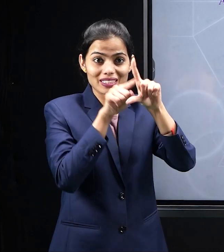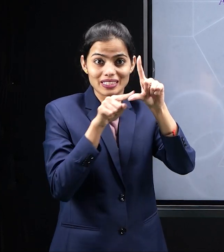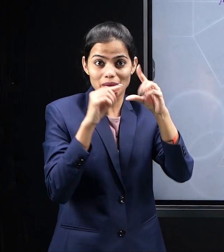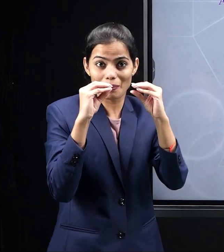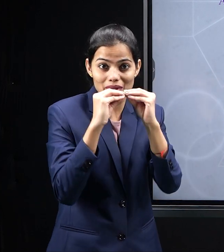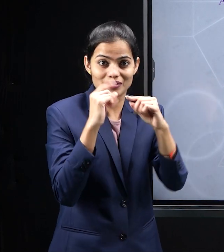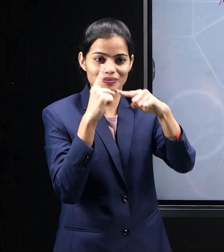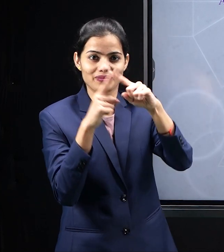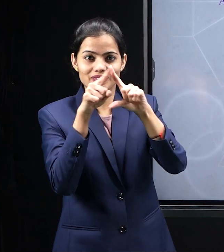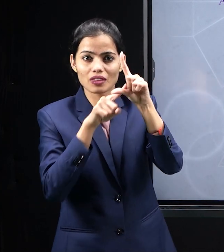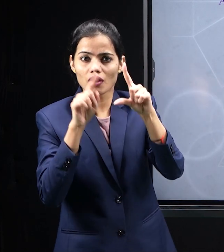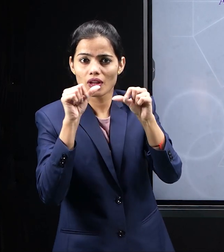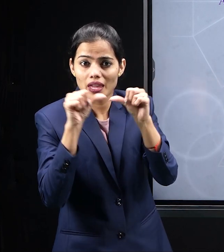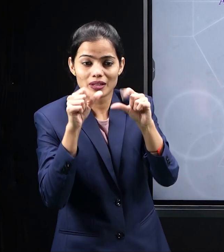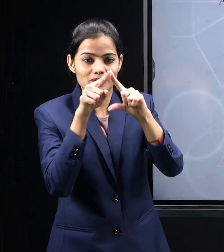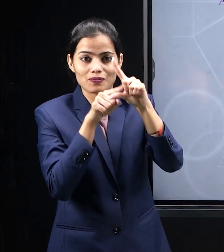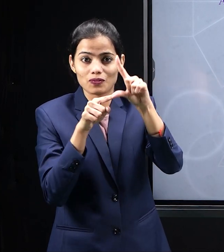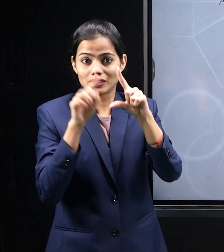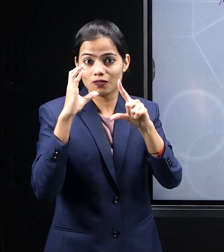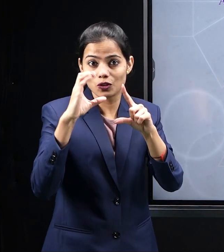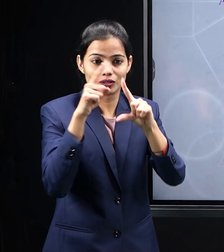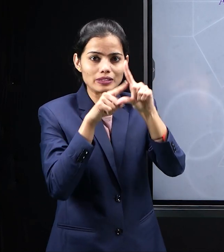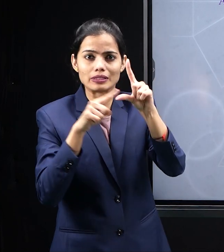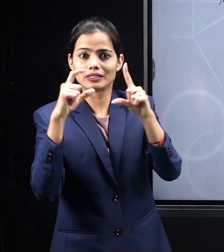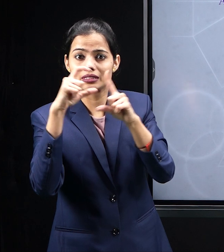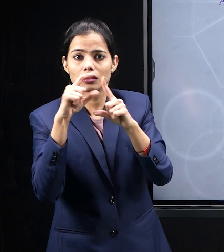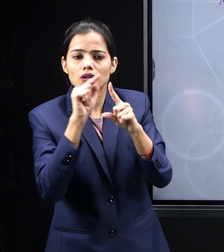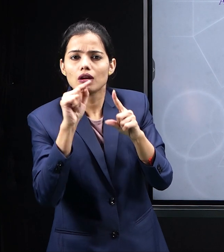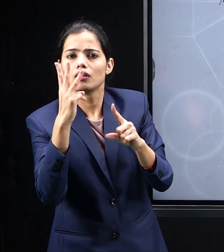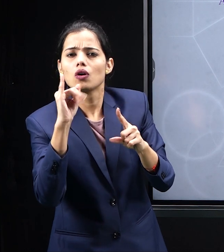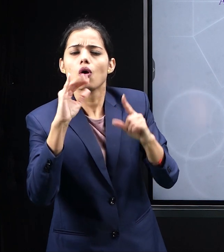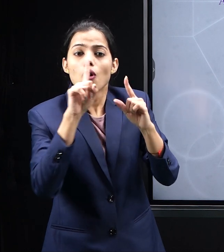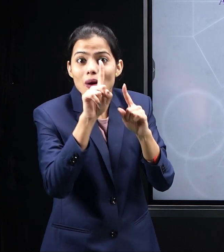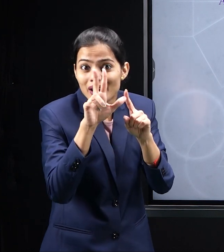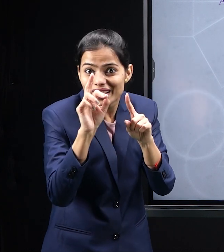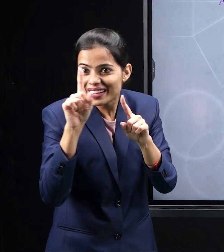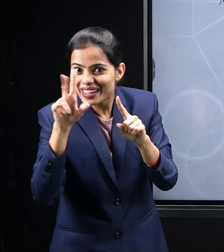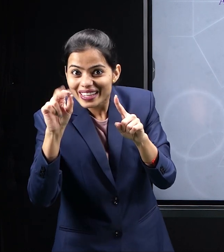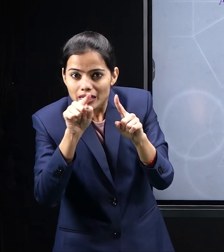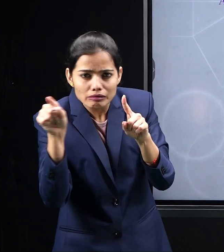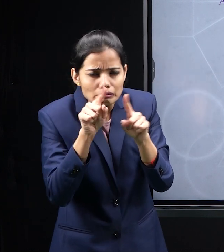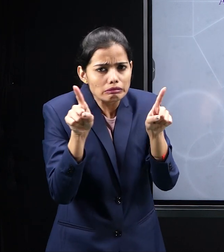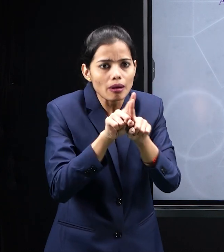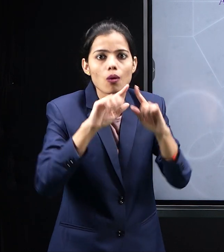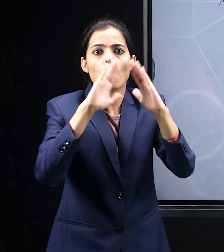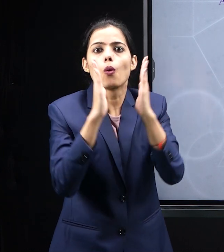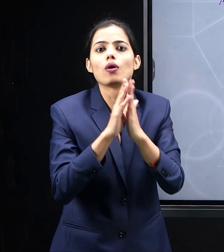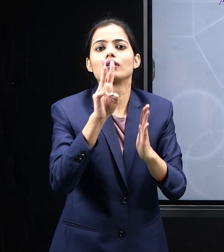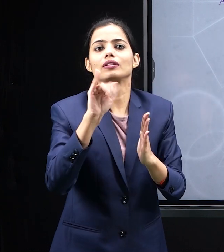Angle B plus angle A plus angle C plus angle D is equal to 360 degree.